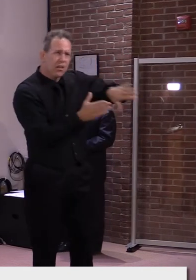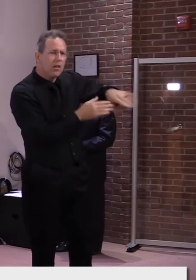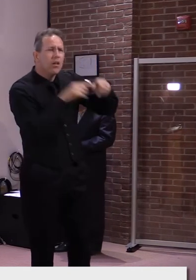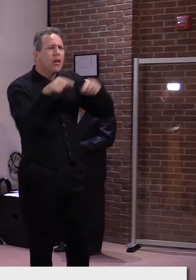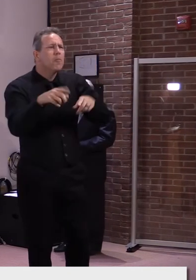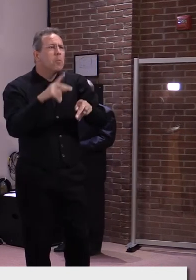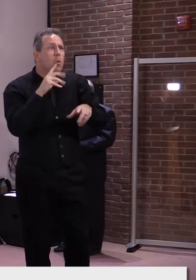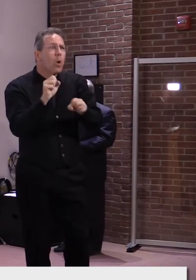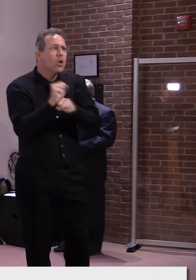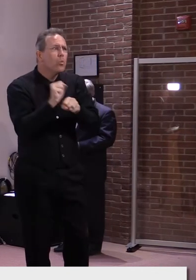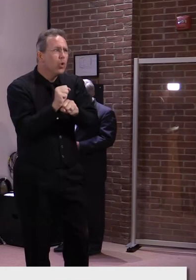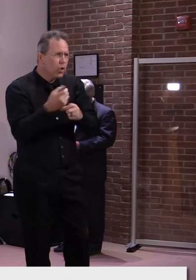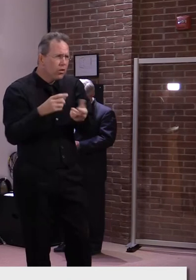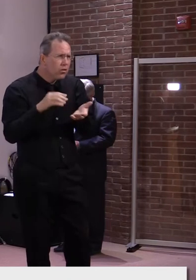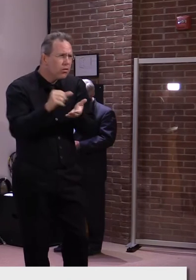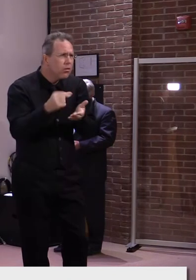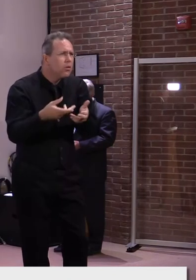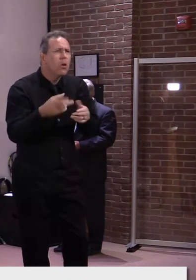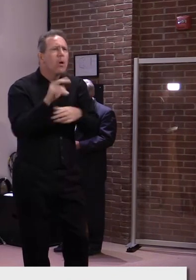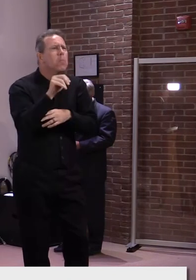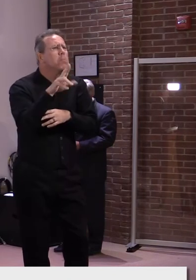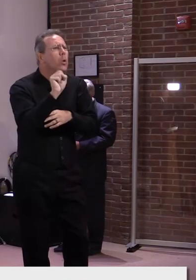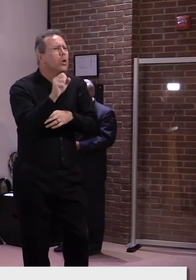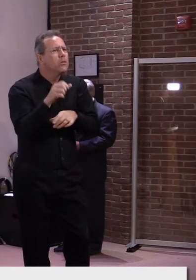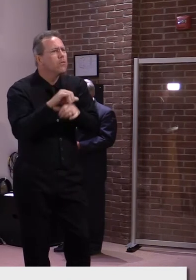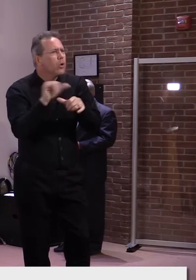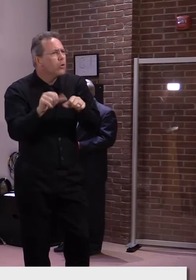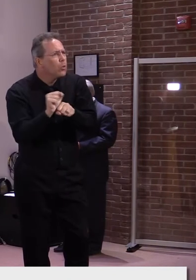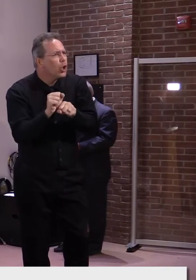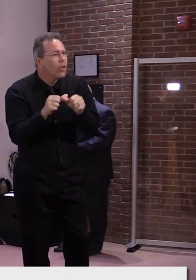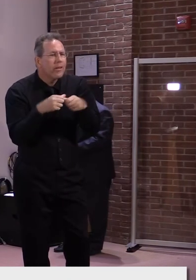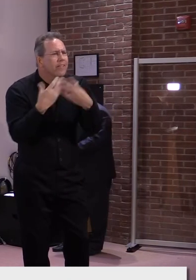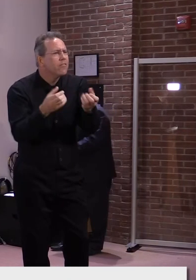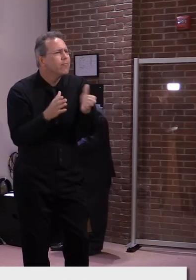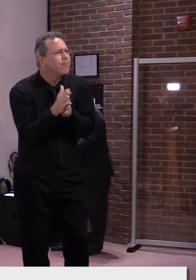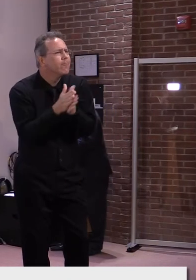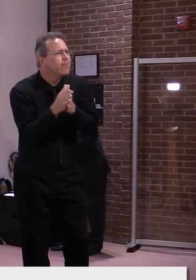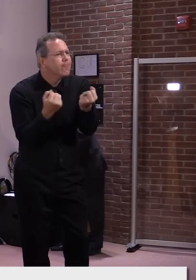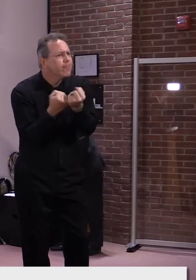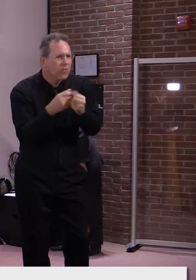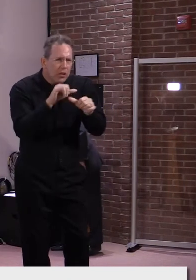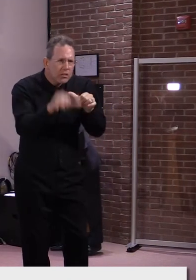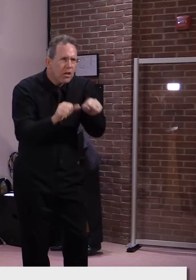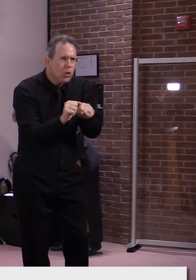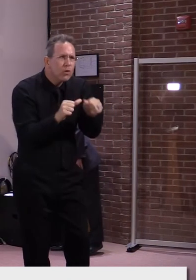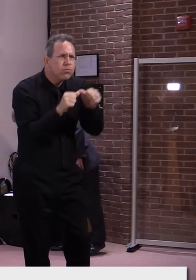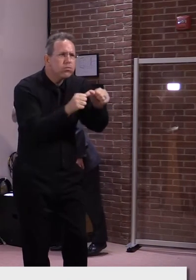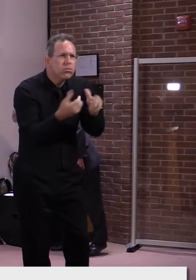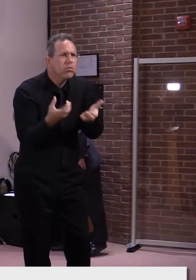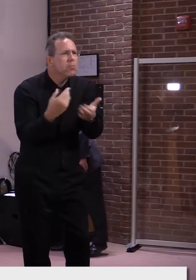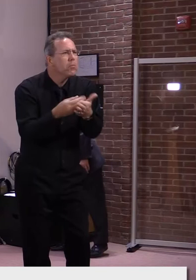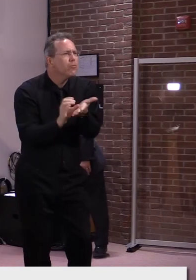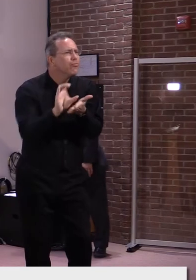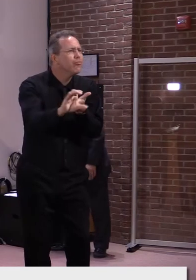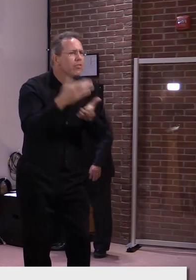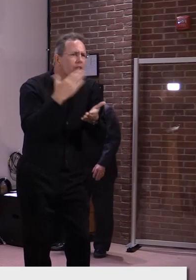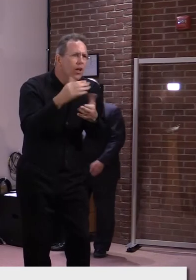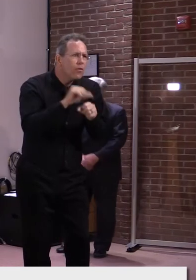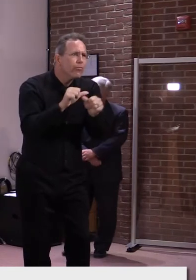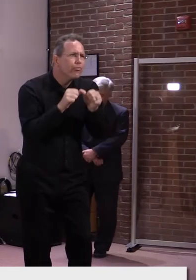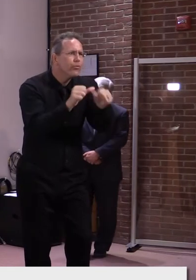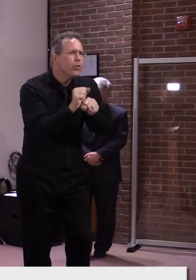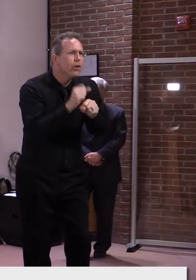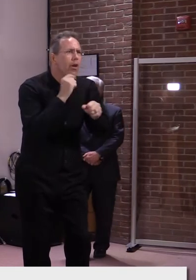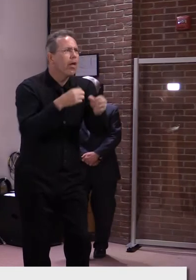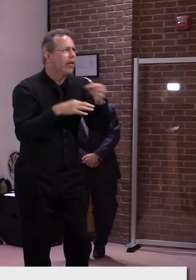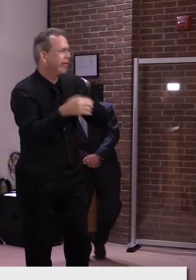any incentive program, much like moving to Vermont, that the state could implement to sign on for long-term